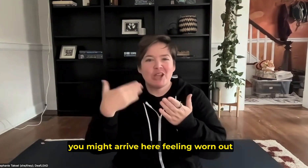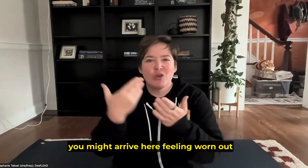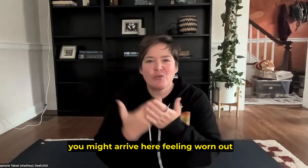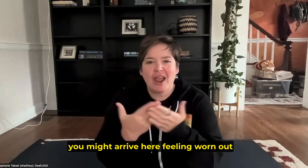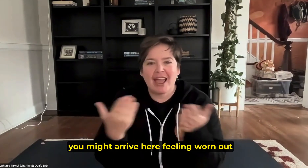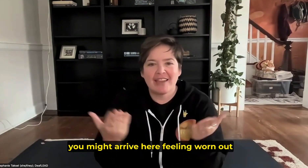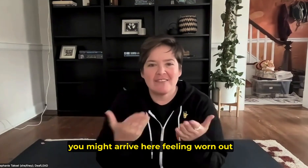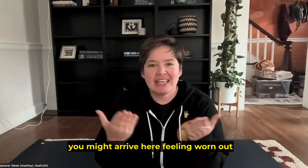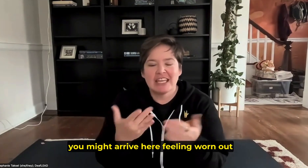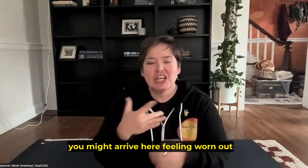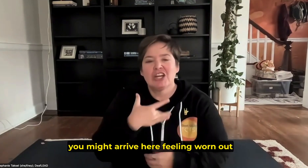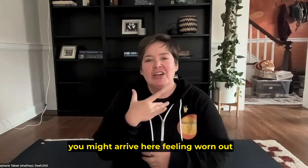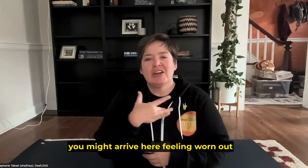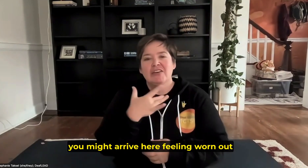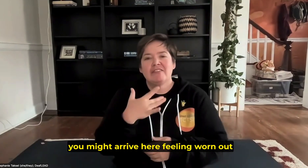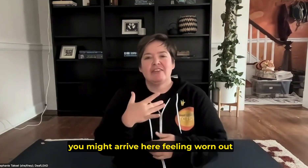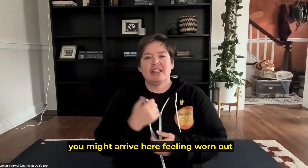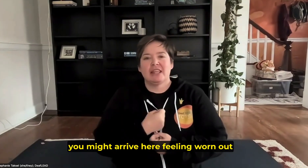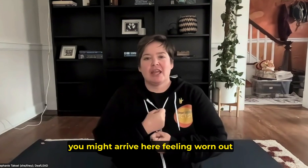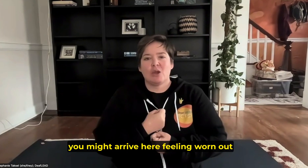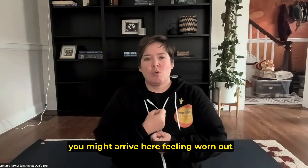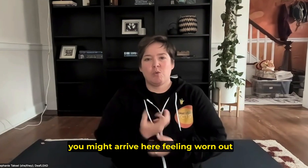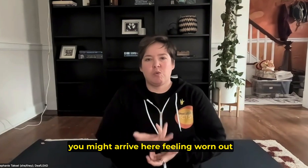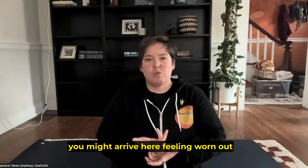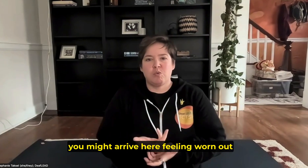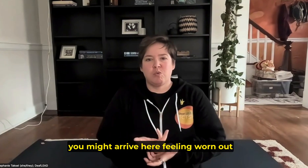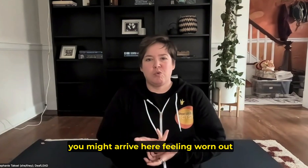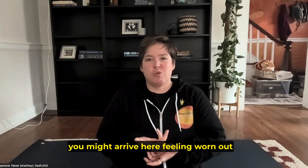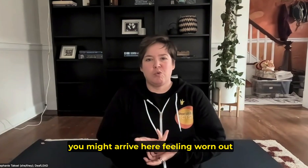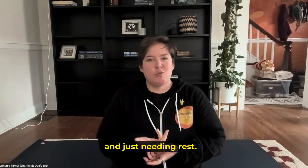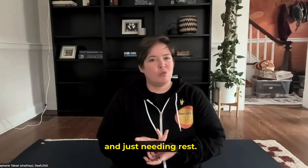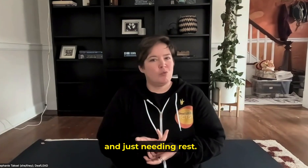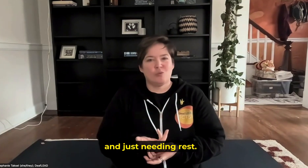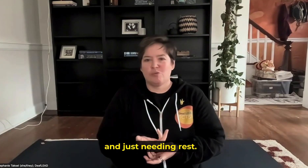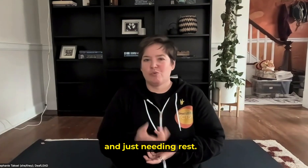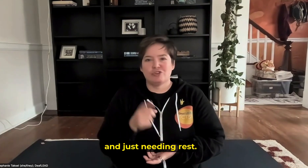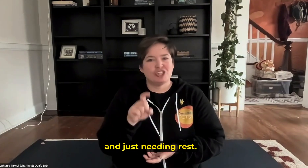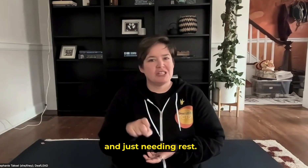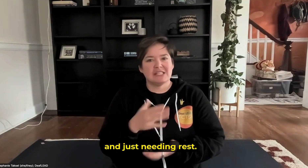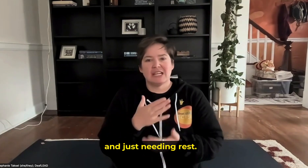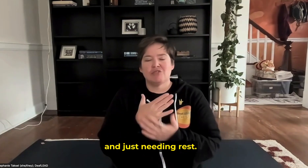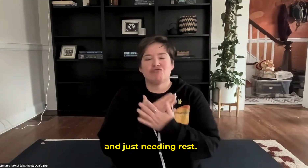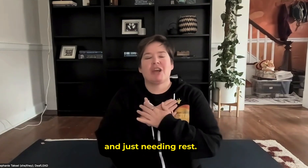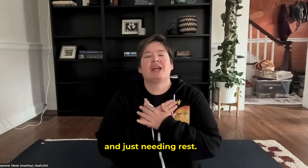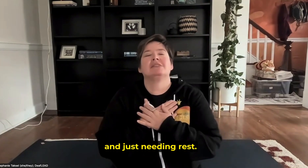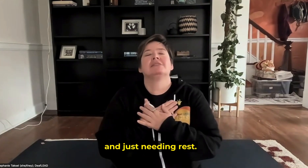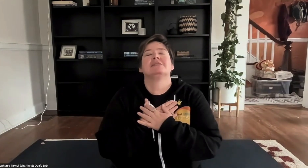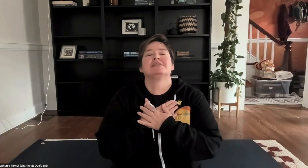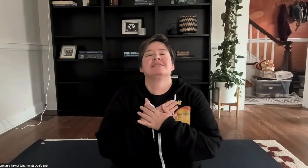here feeling worn out and just needing rest.